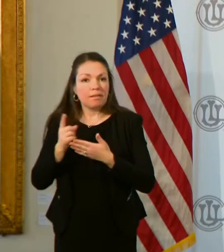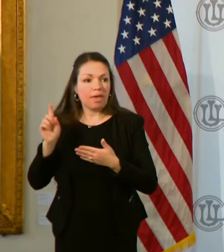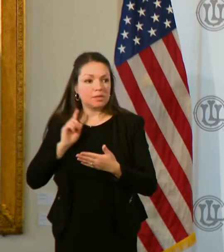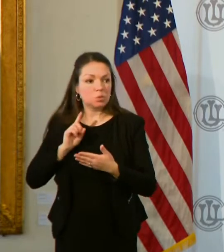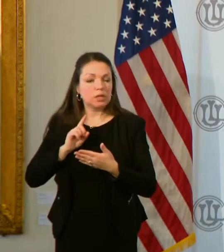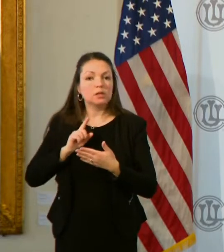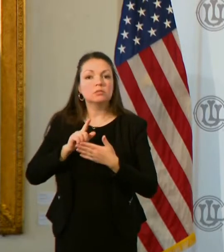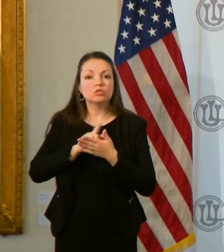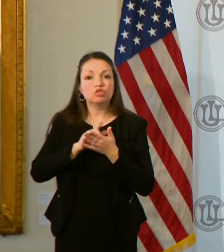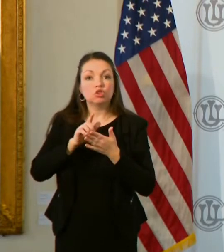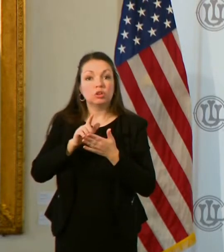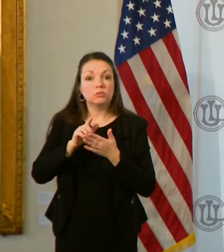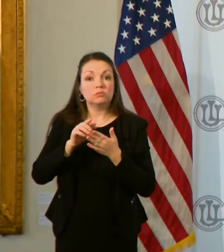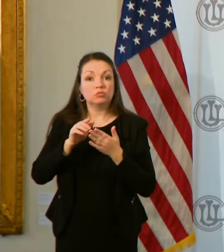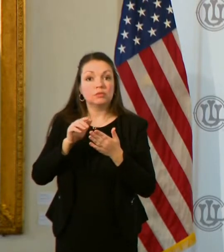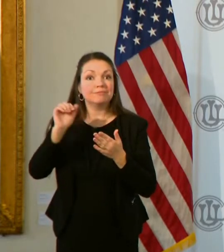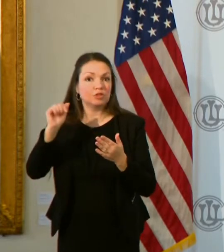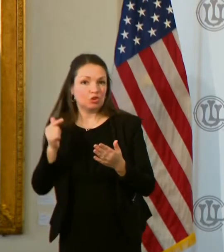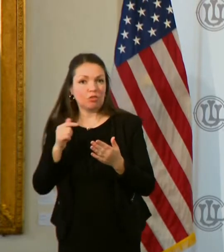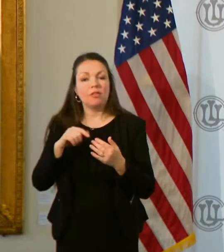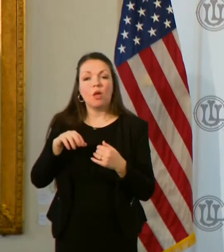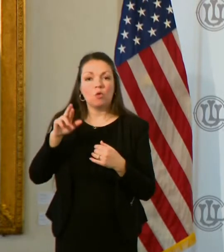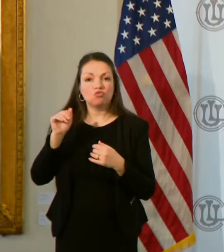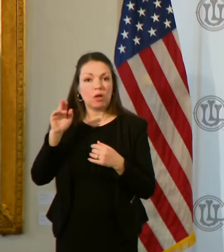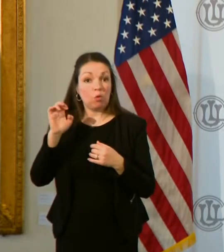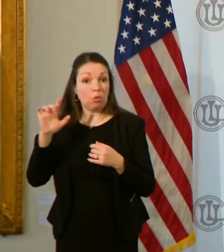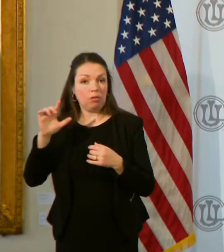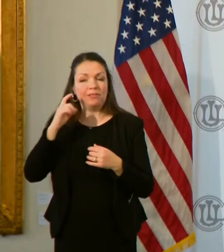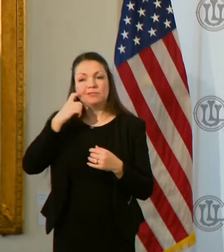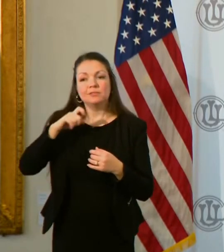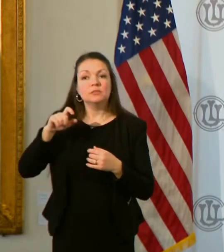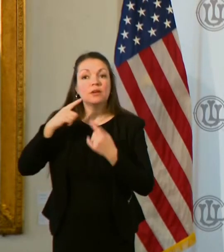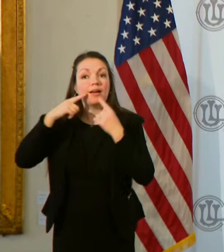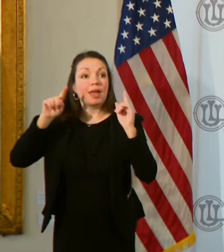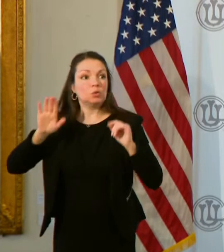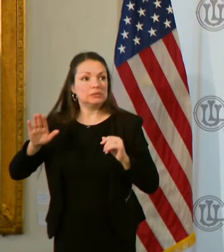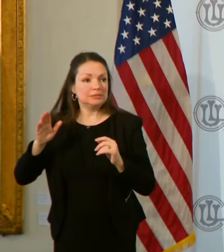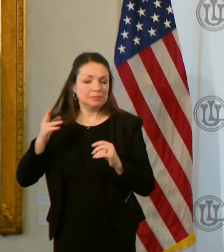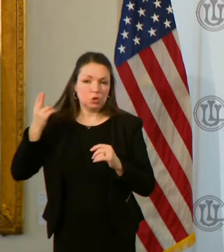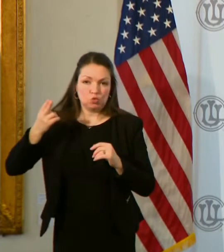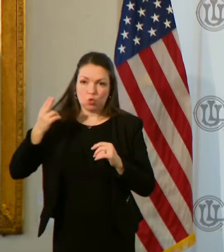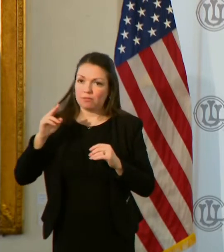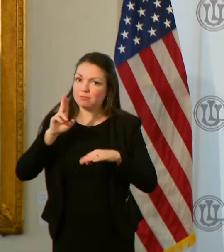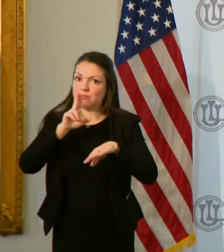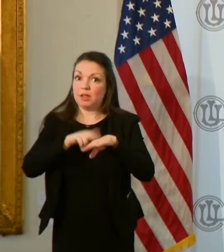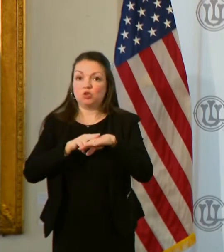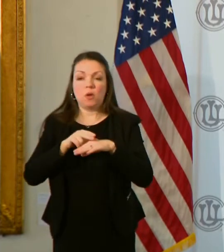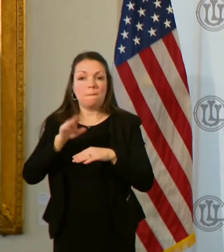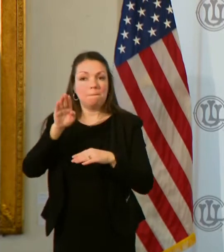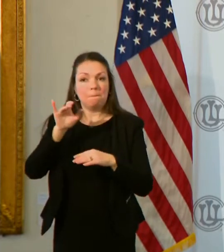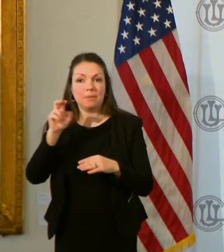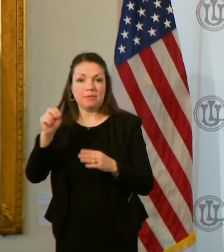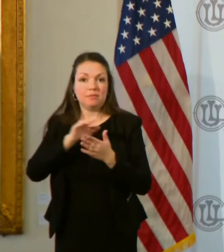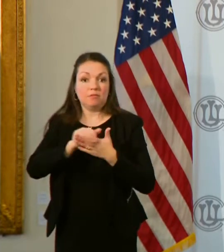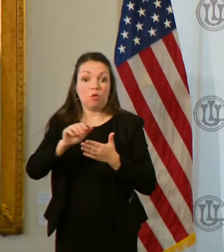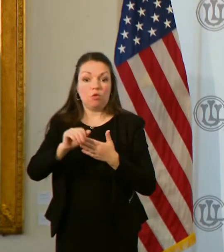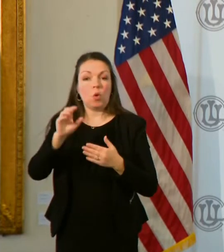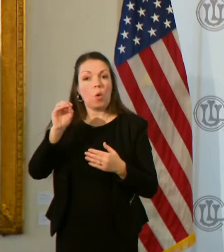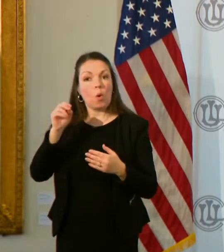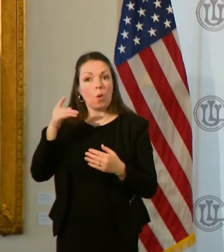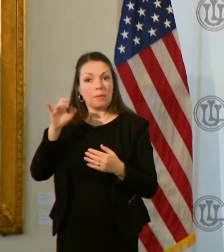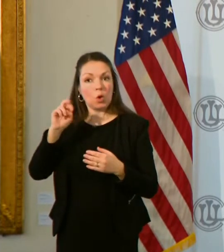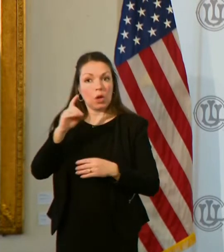just last week, Attorney General Kwame Raoul announced his final approval of the historic national $26 billion opioid settlement